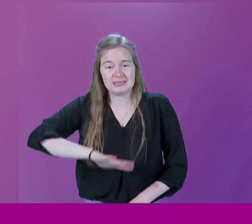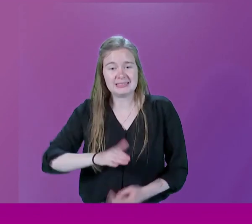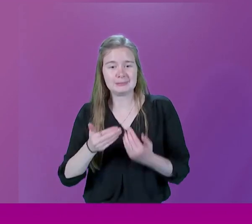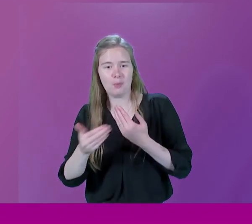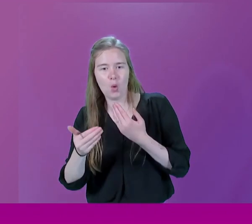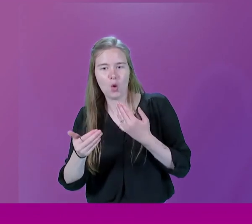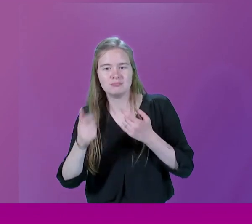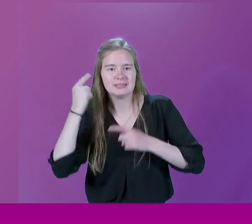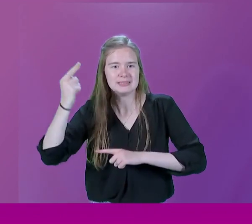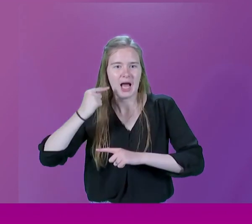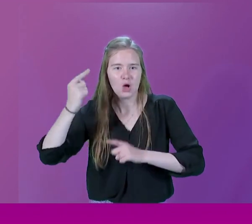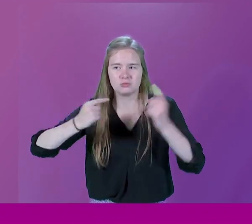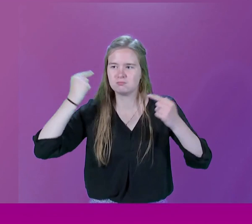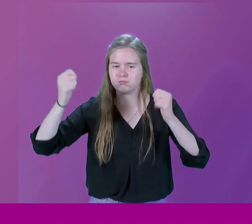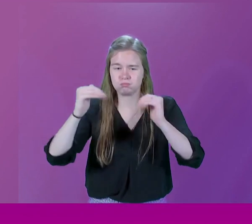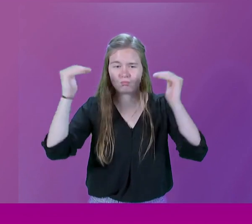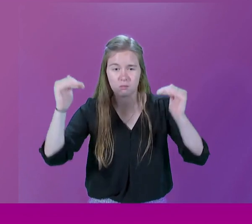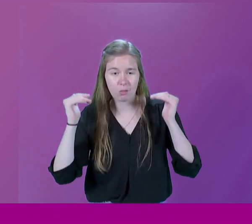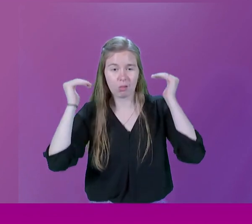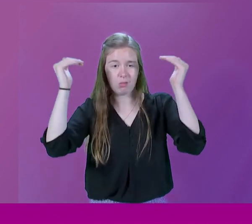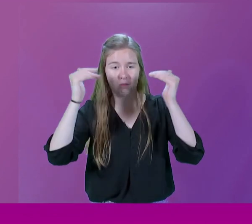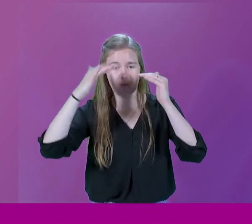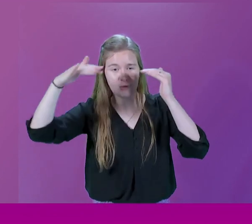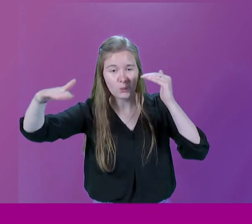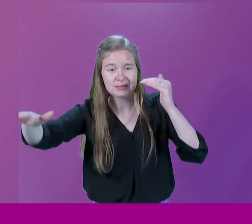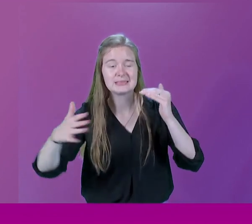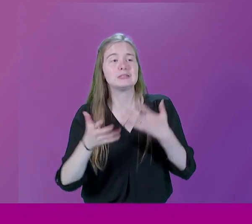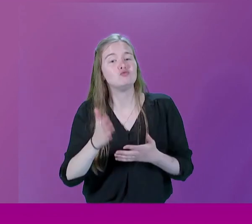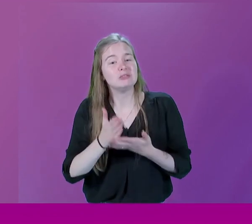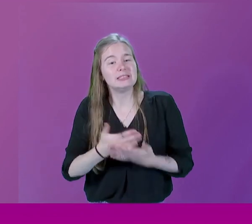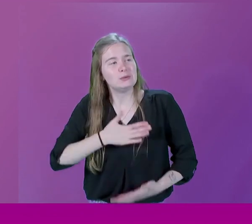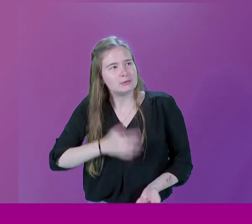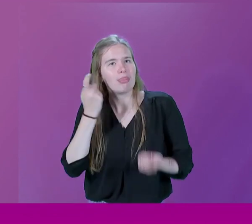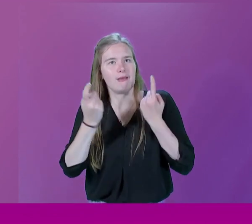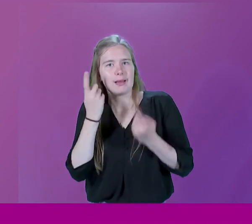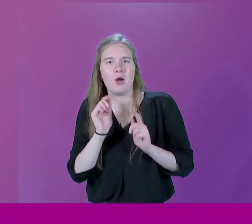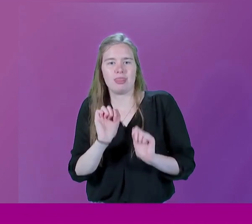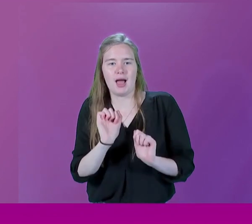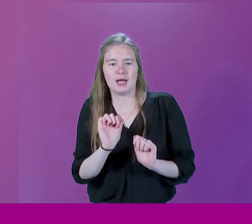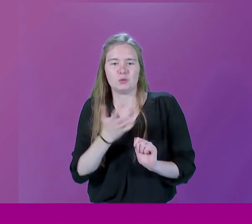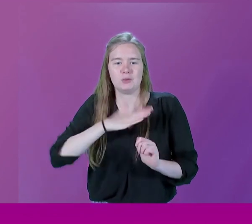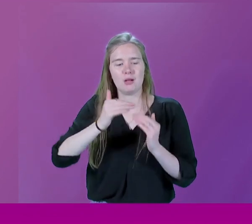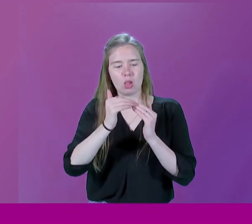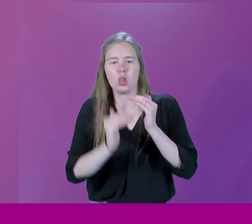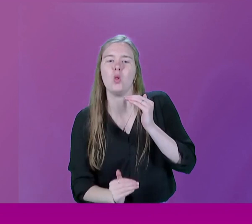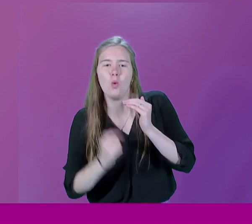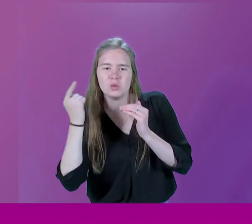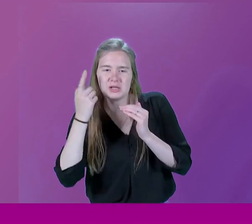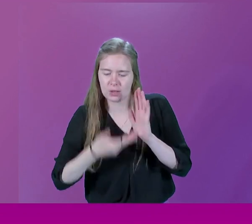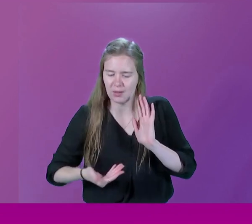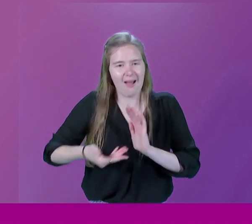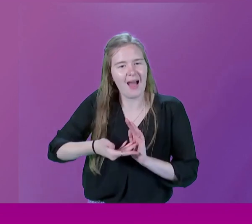need are more sounds up in this register of the body. So really thinking about that, right, what sort of low sounds can